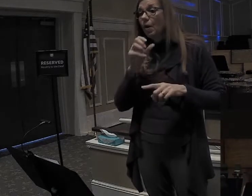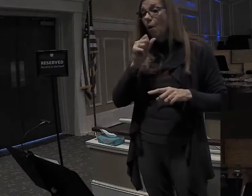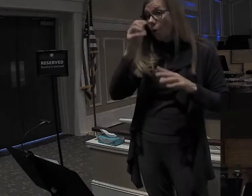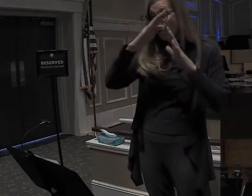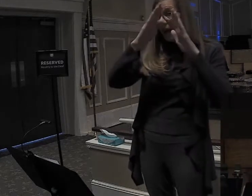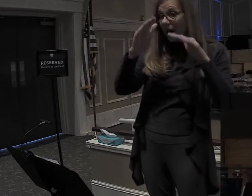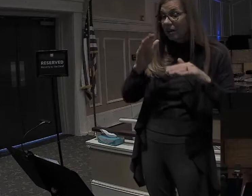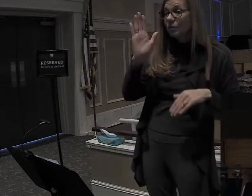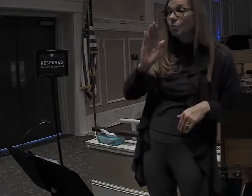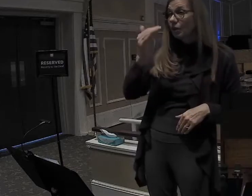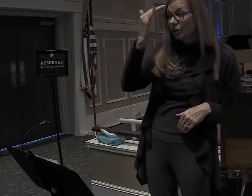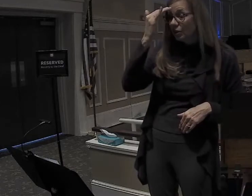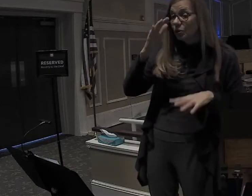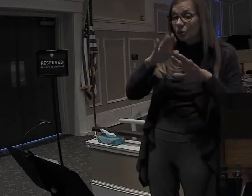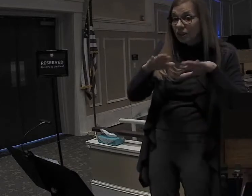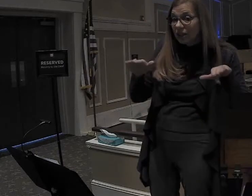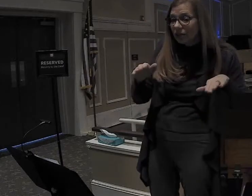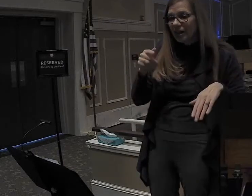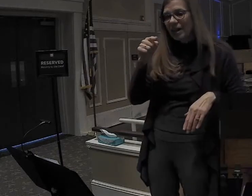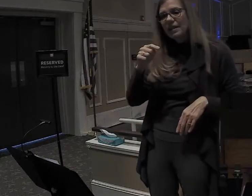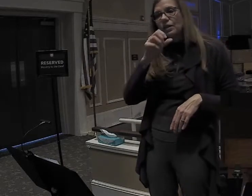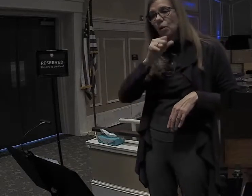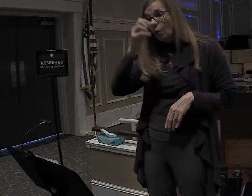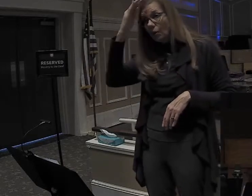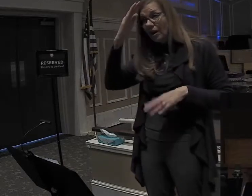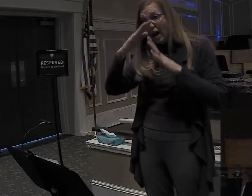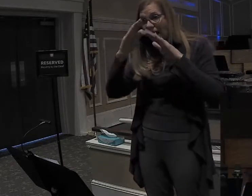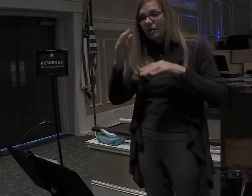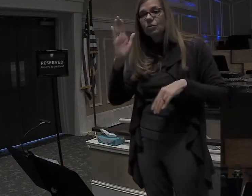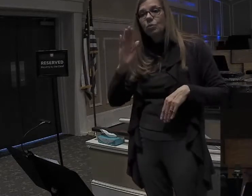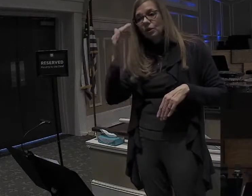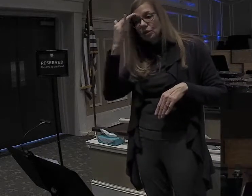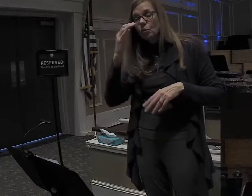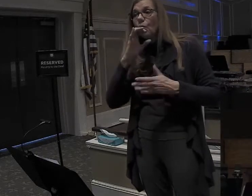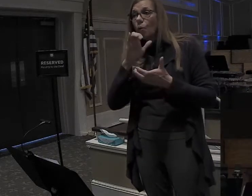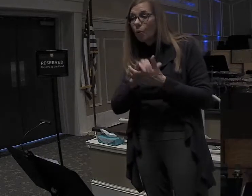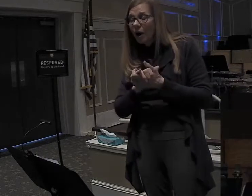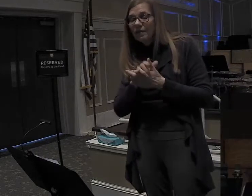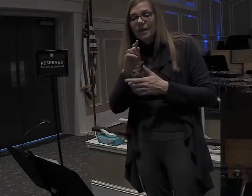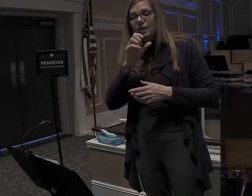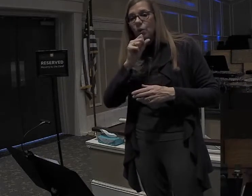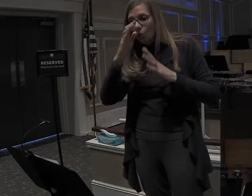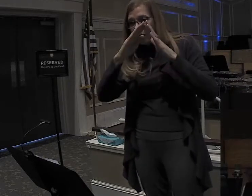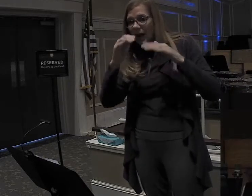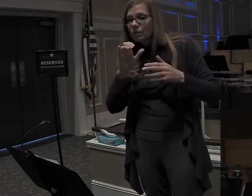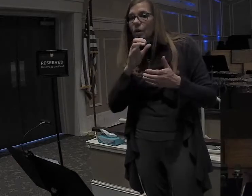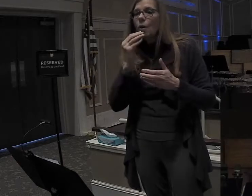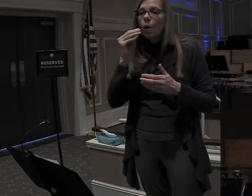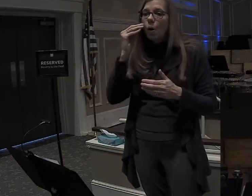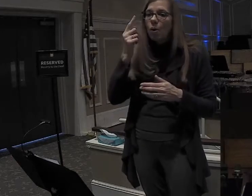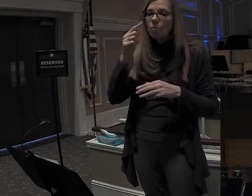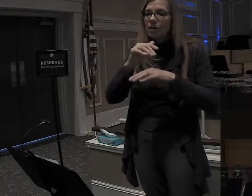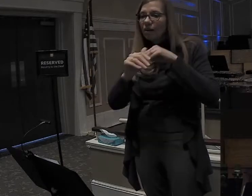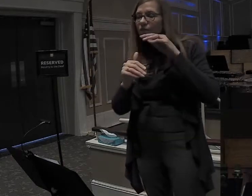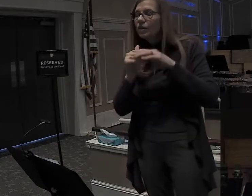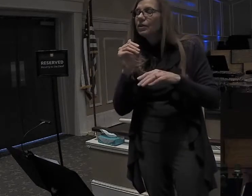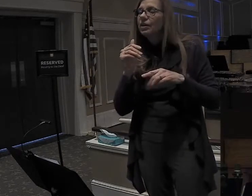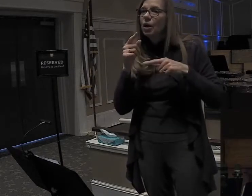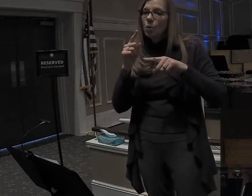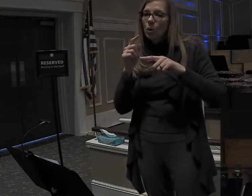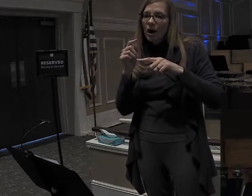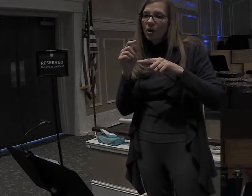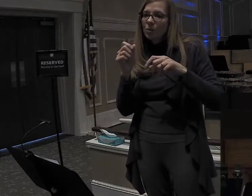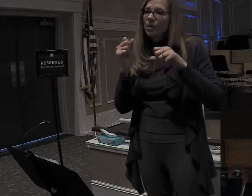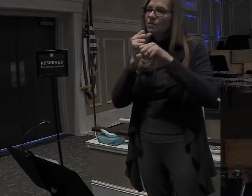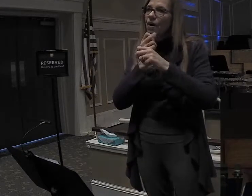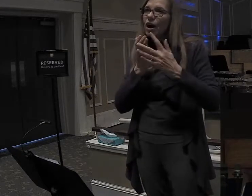once knew his children. This old house once knew a wife. This old house was a home and comfort as we fought the storms